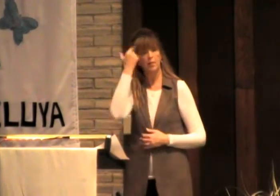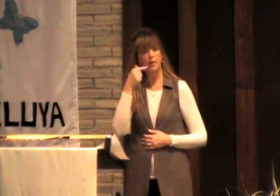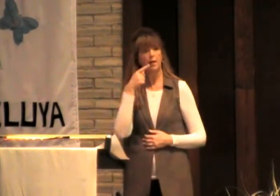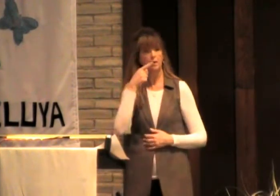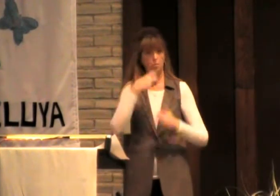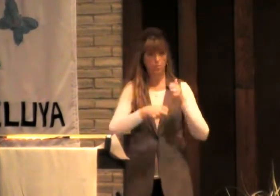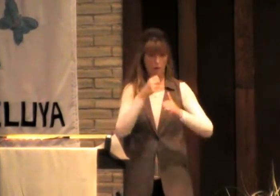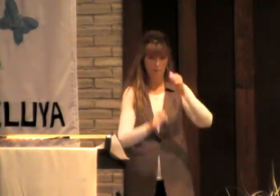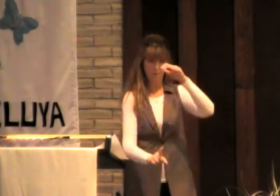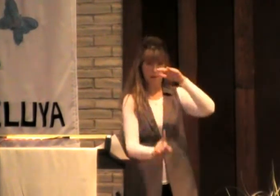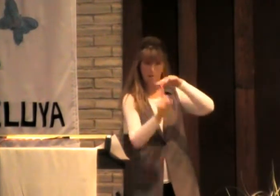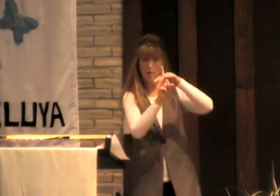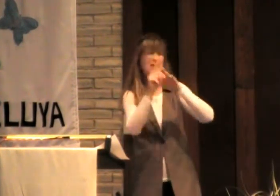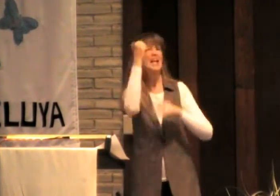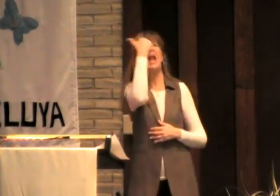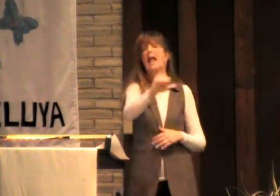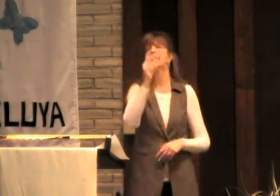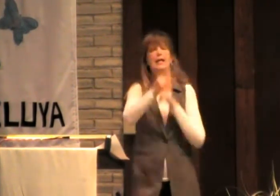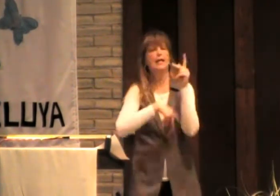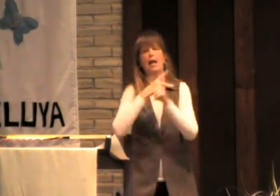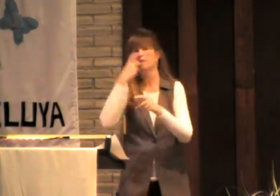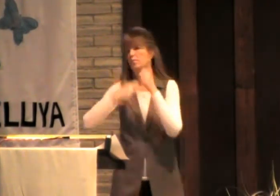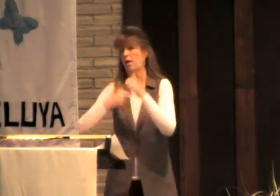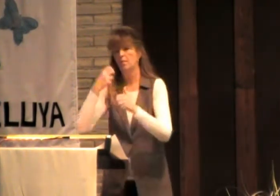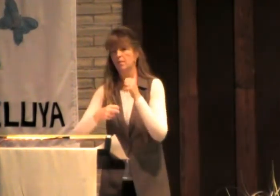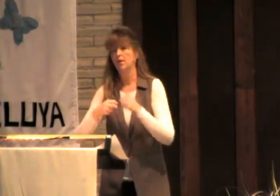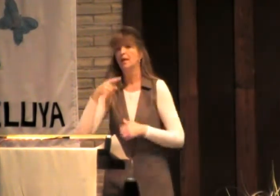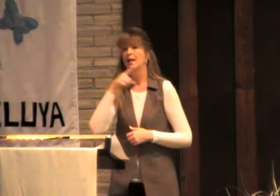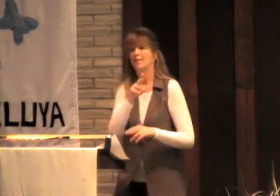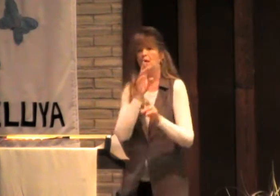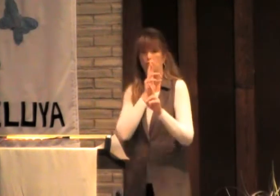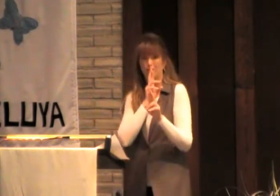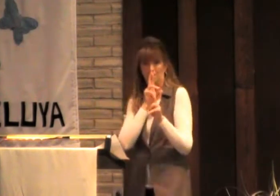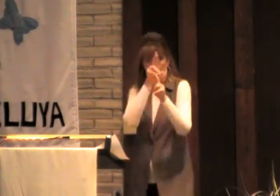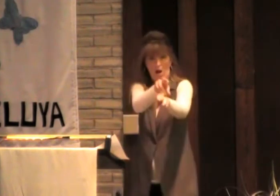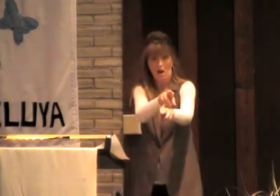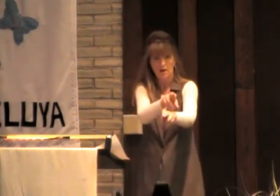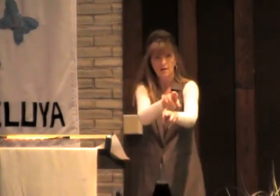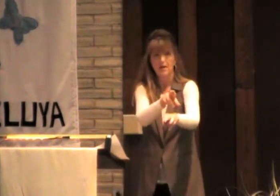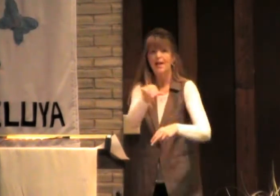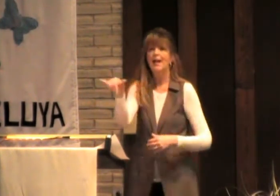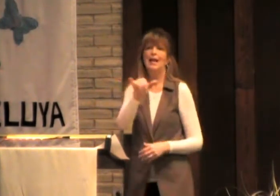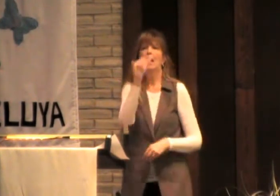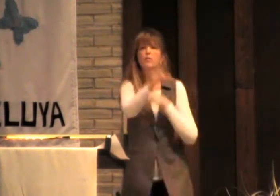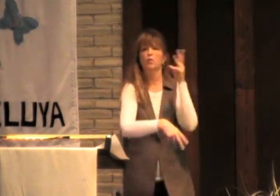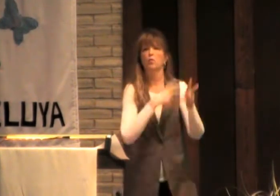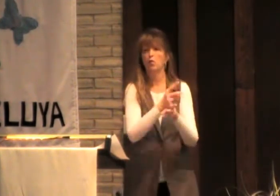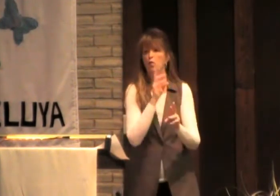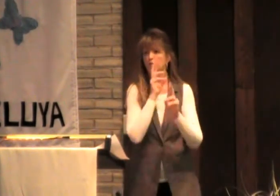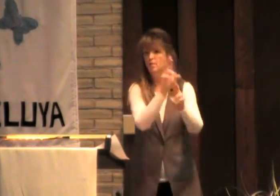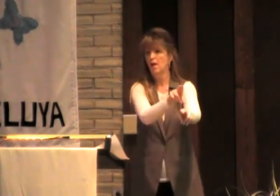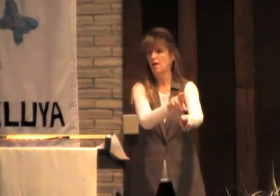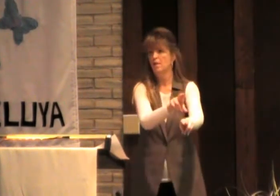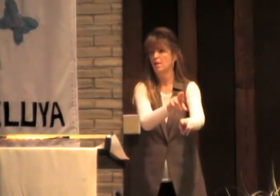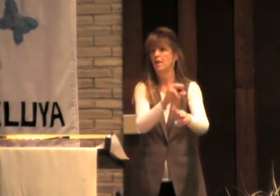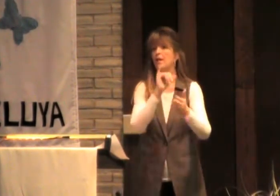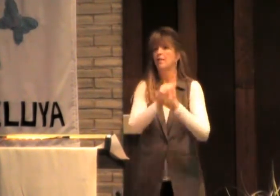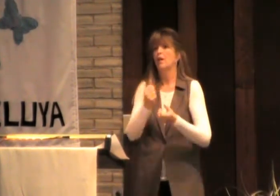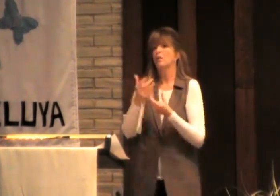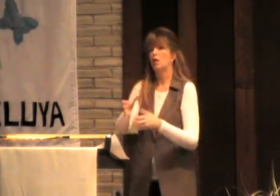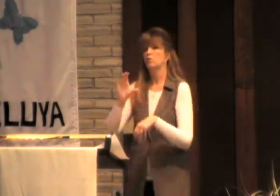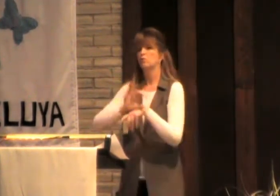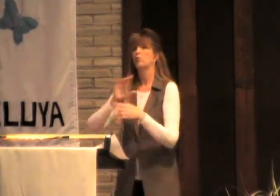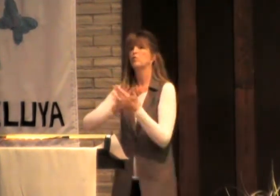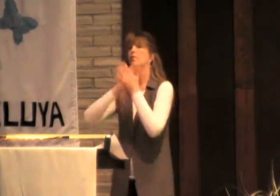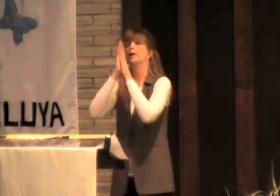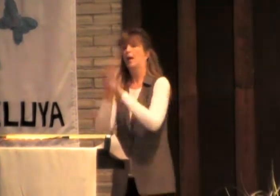and that causes problems because when problems pop up, and any kind of problem, their response is a worldly